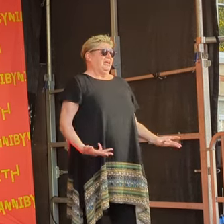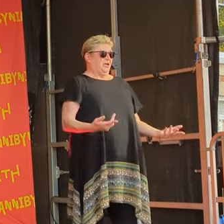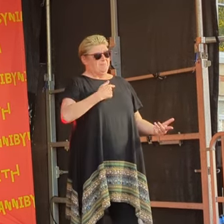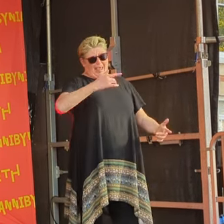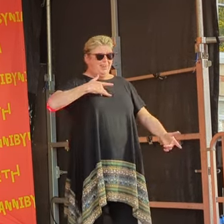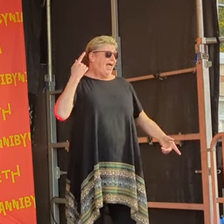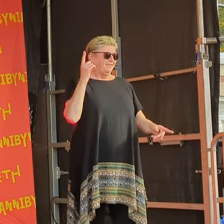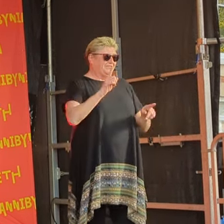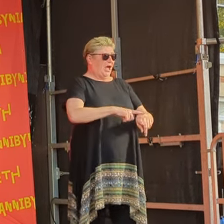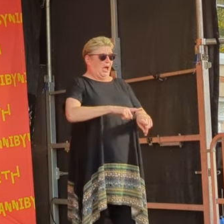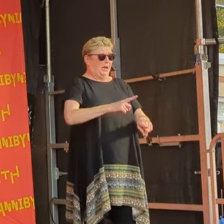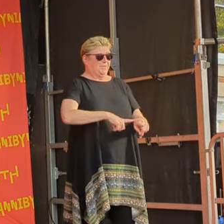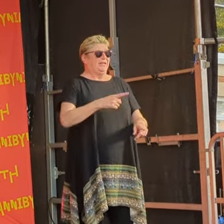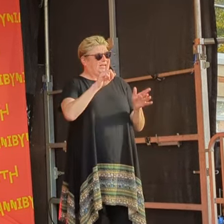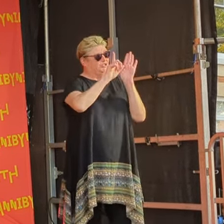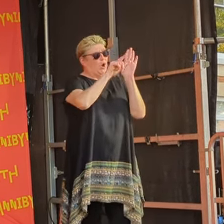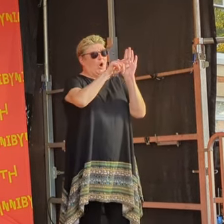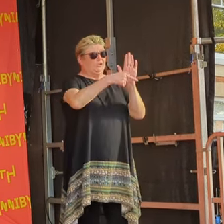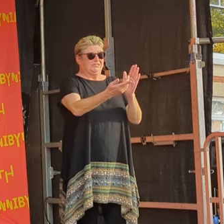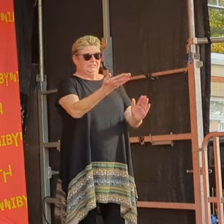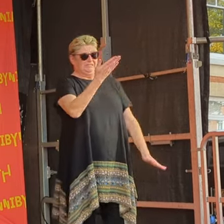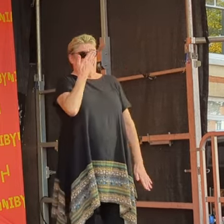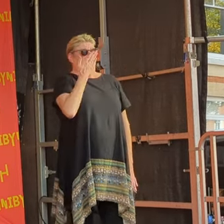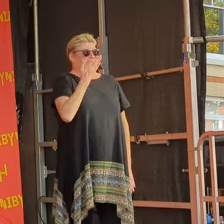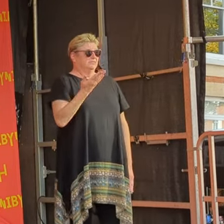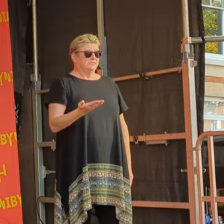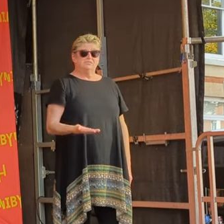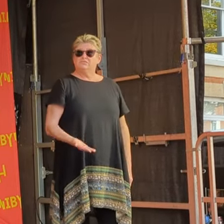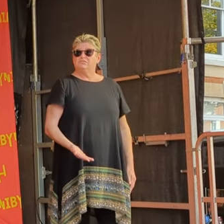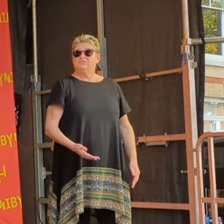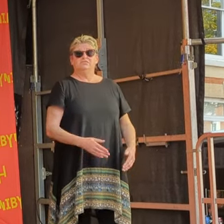my lifetime, and the clock is ticking.